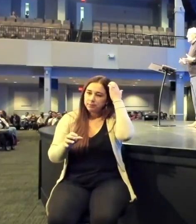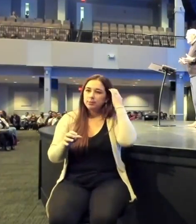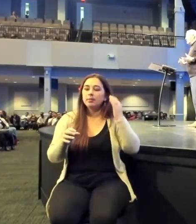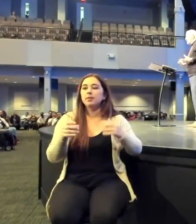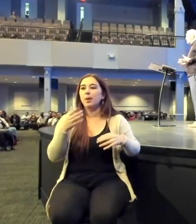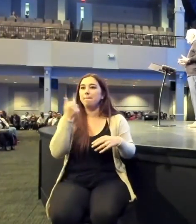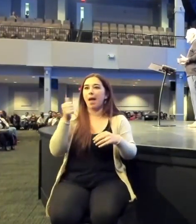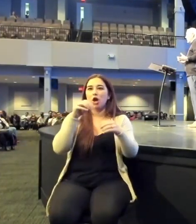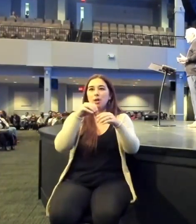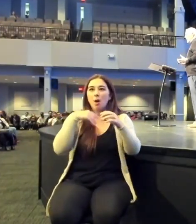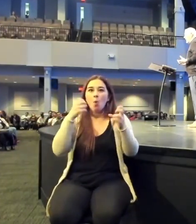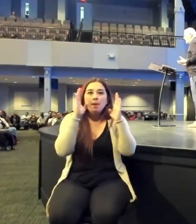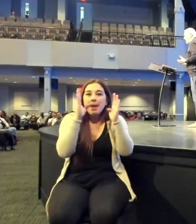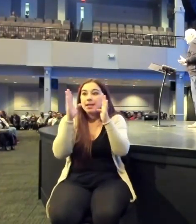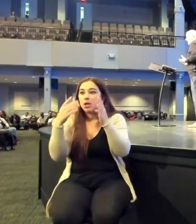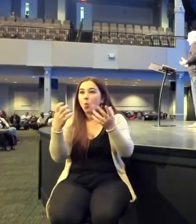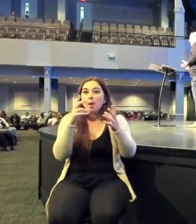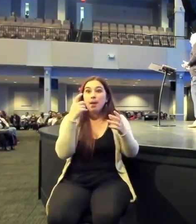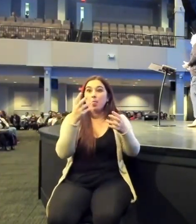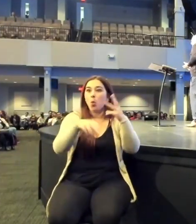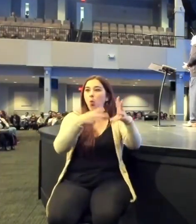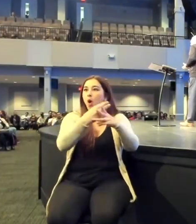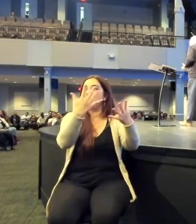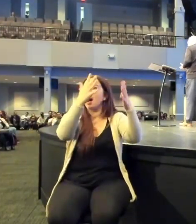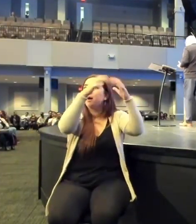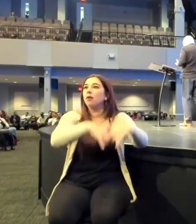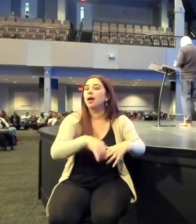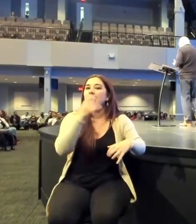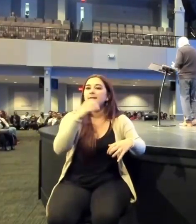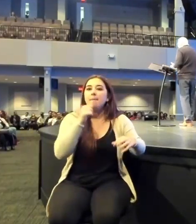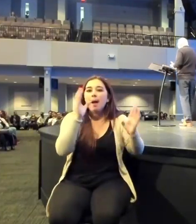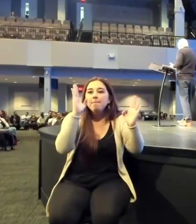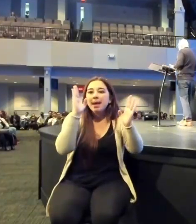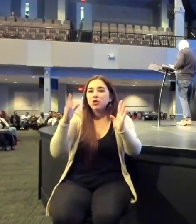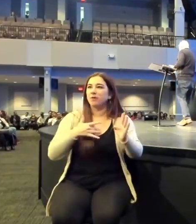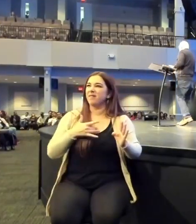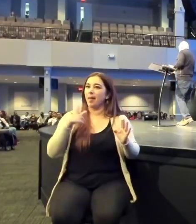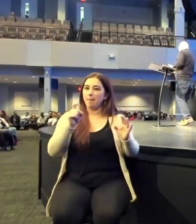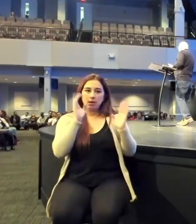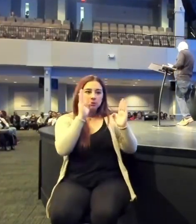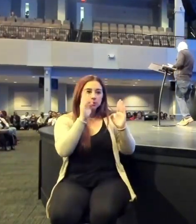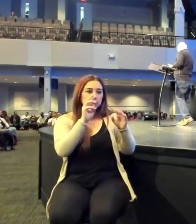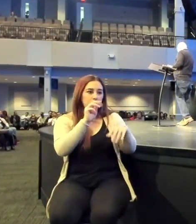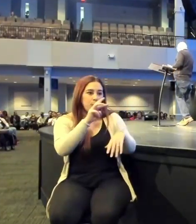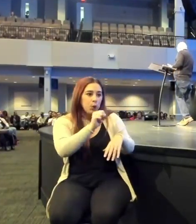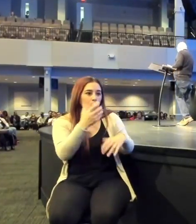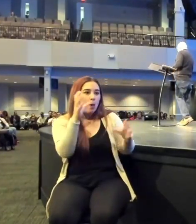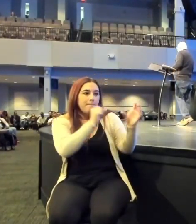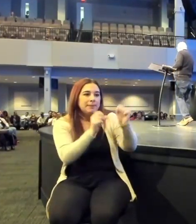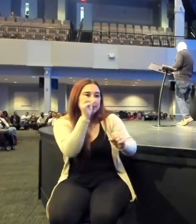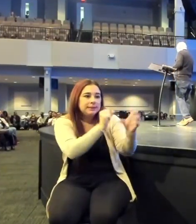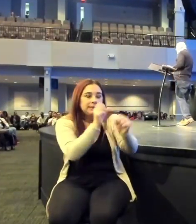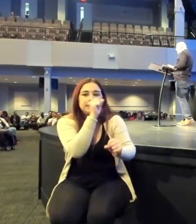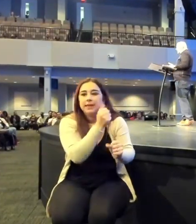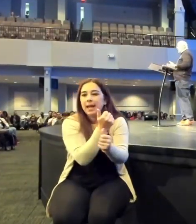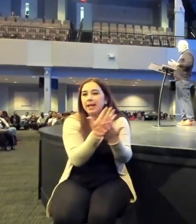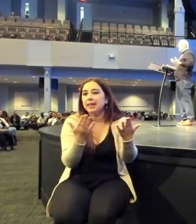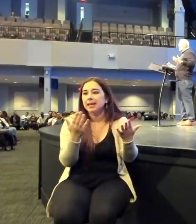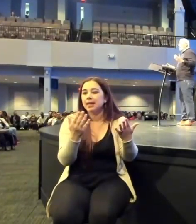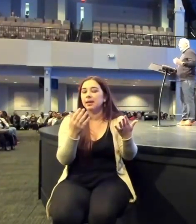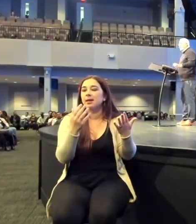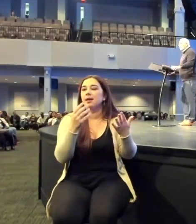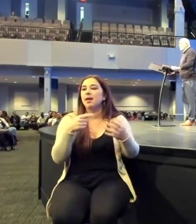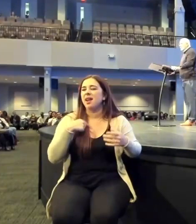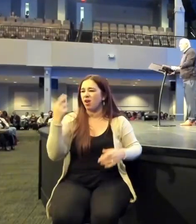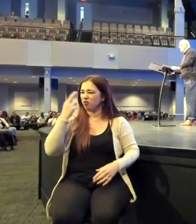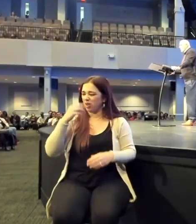So I better stay in touch, because the world may fall apart if I don't pay attention to the news every moment of every day. And what I found out in